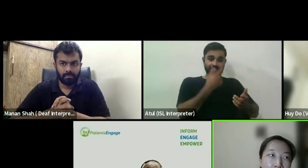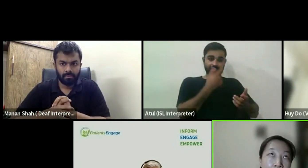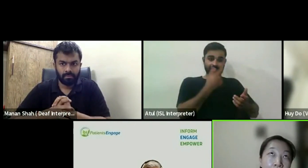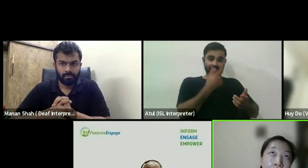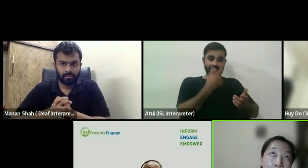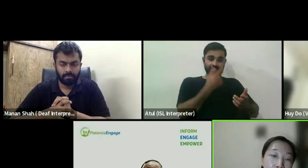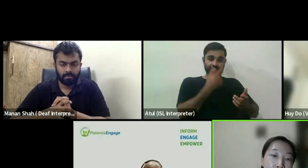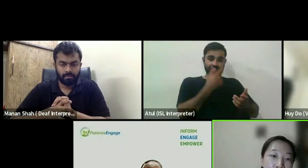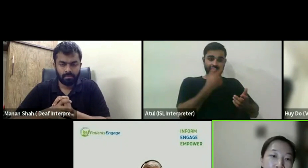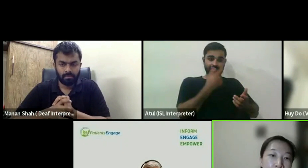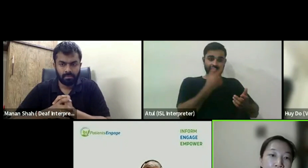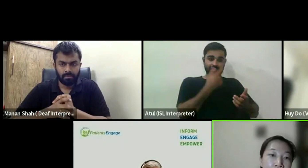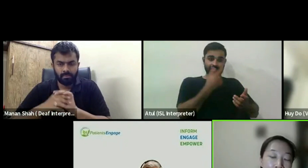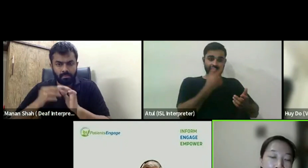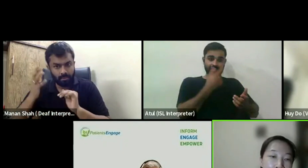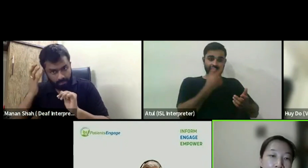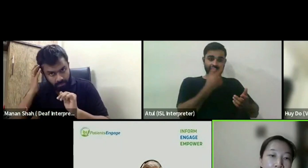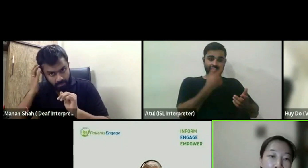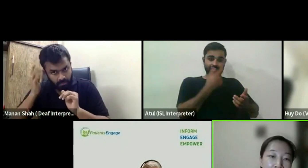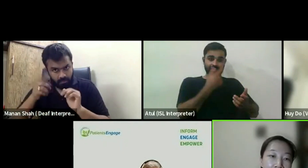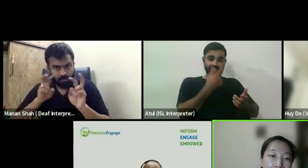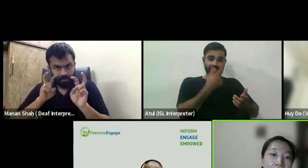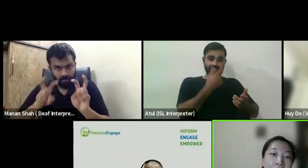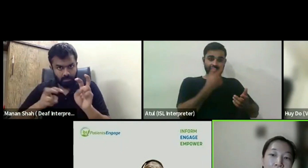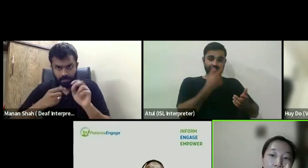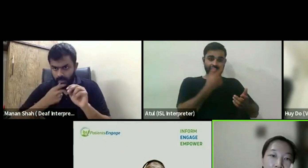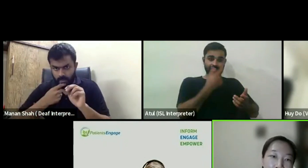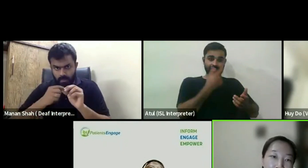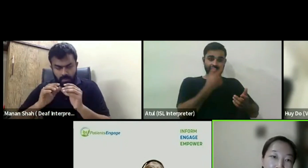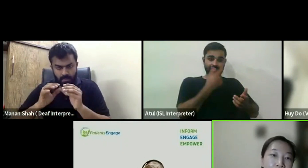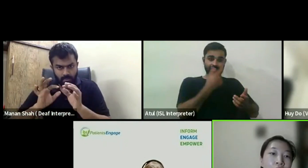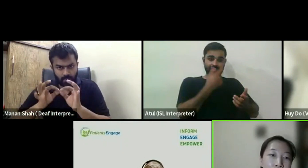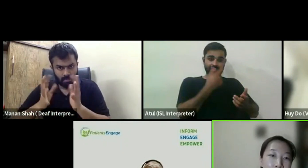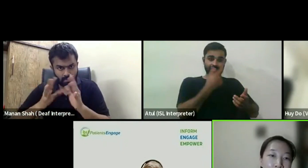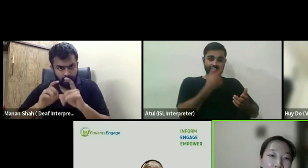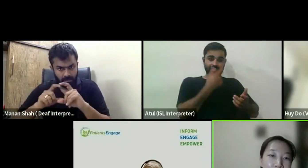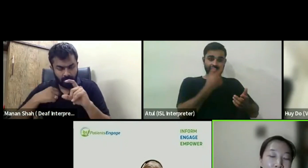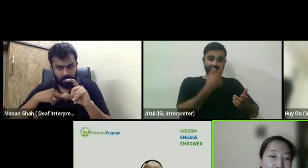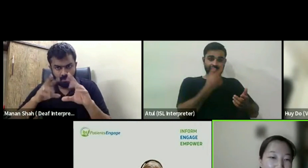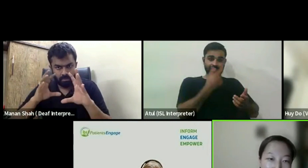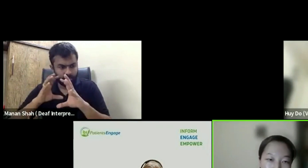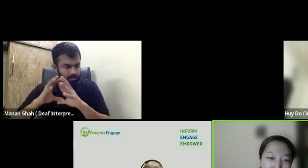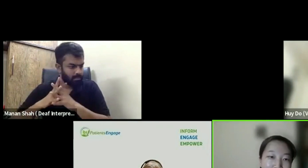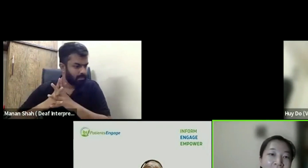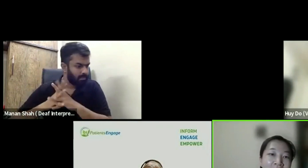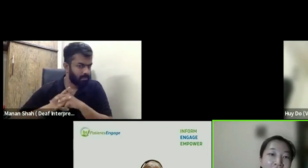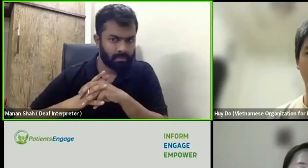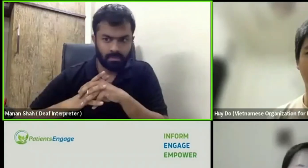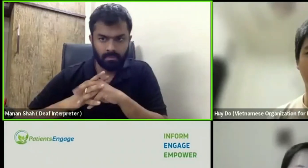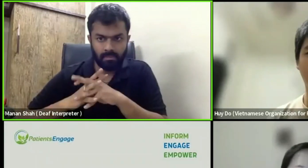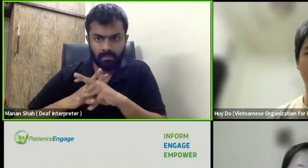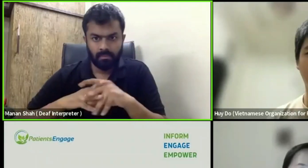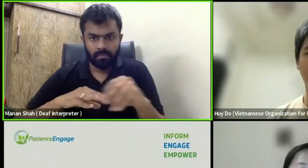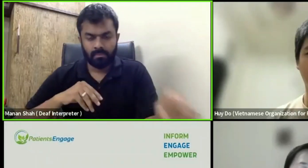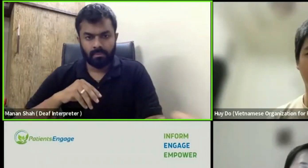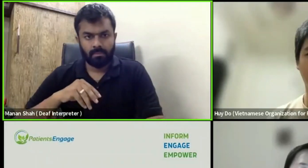intense emergency dealing part, still needs a medical approach. Absolutely, they need